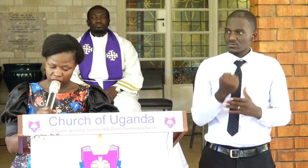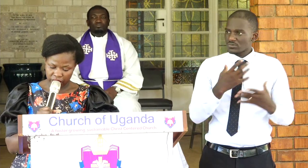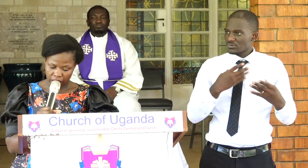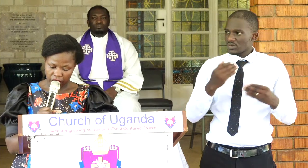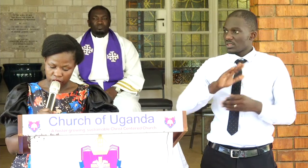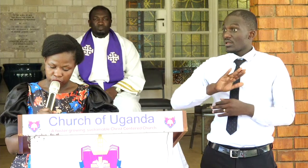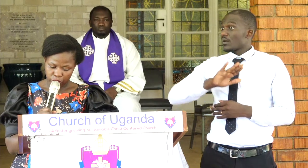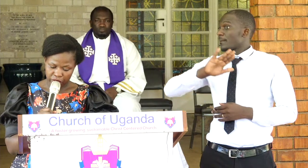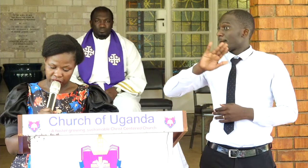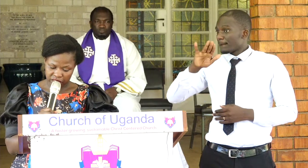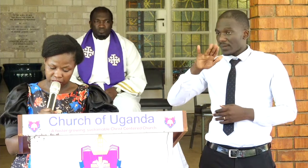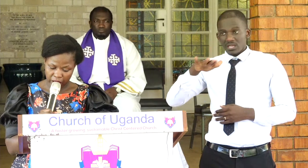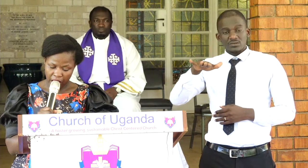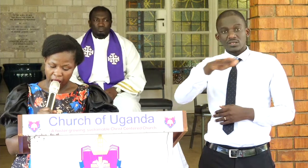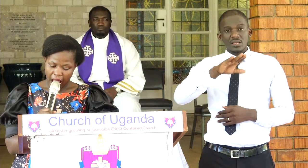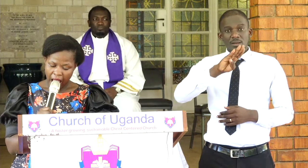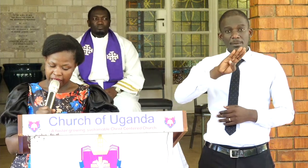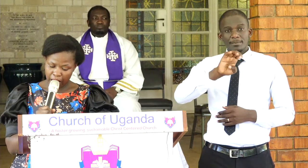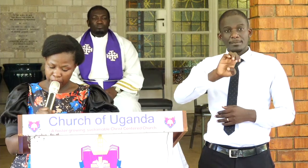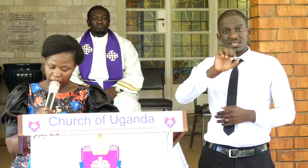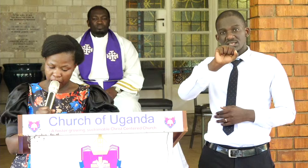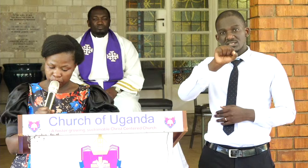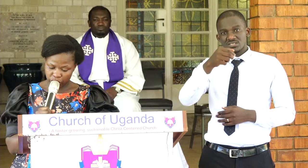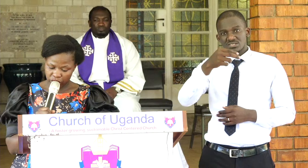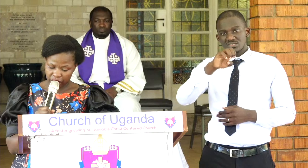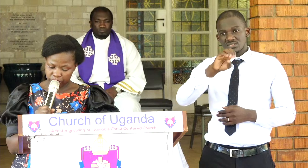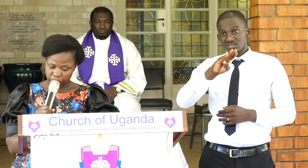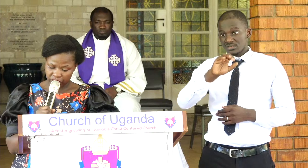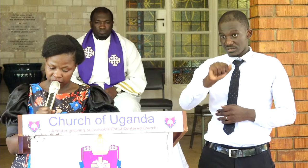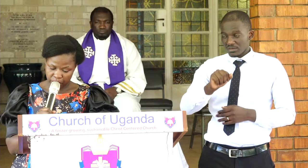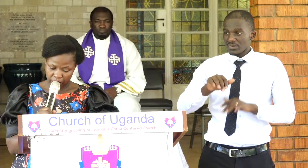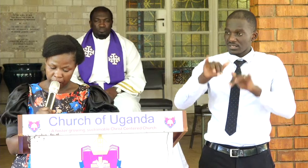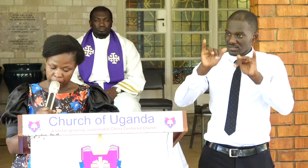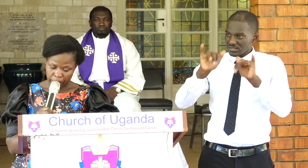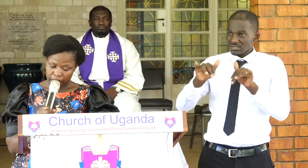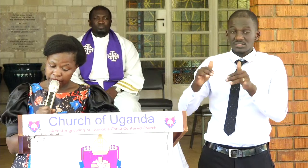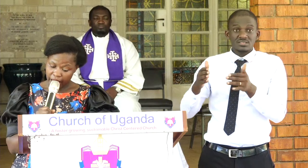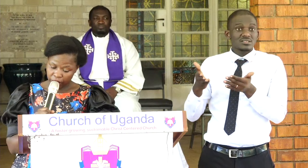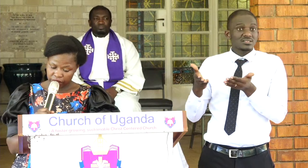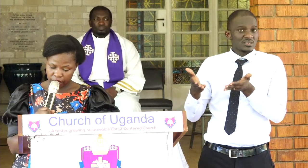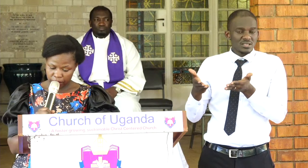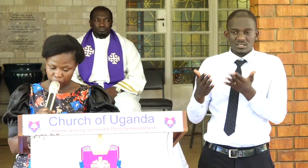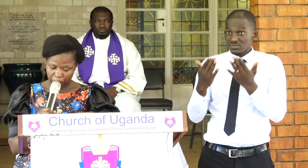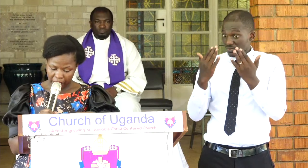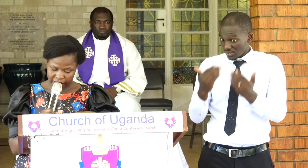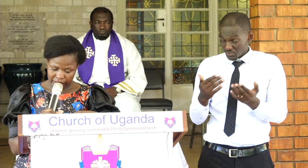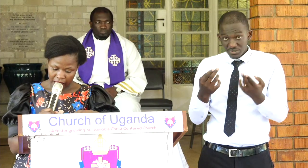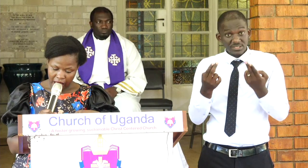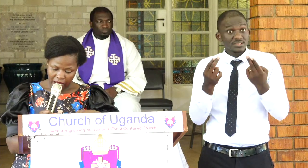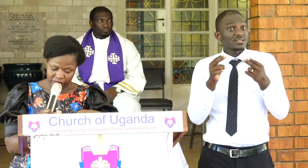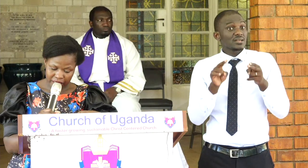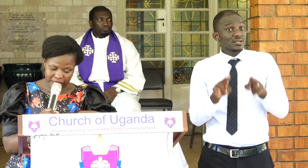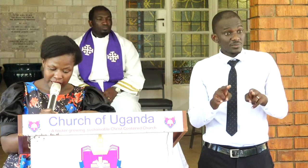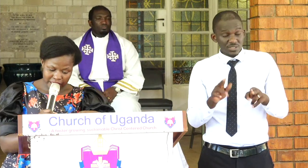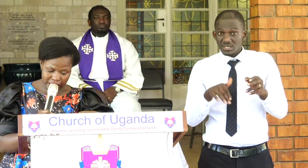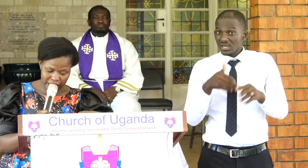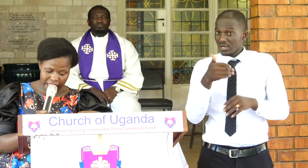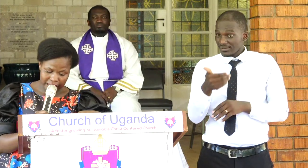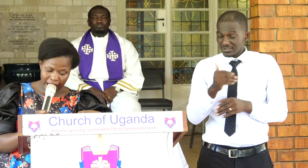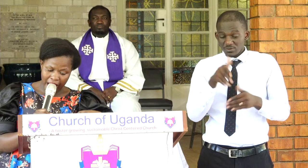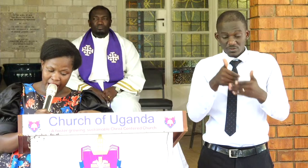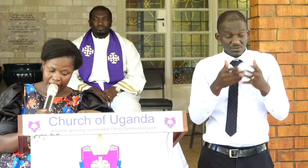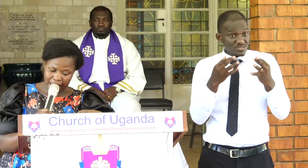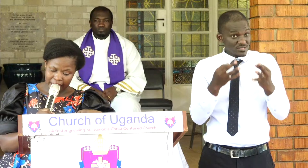went together to Beersheba. And Abraham dwelt at Beersheba. Now it came to pass after these